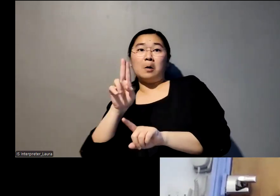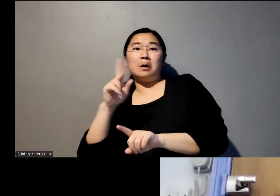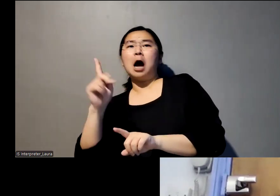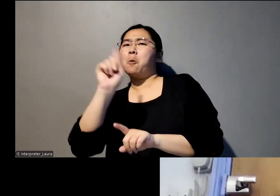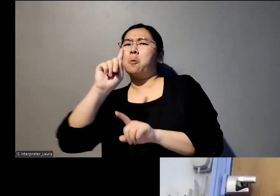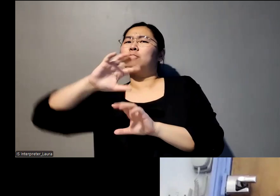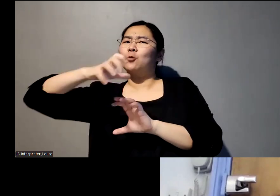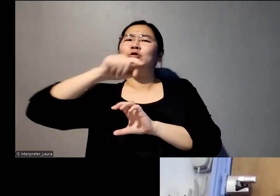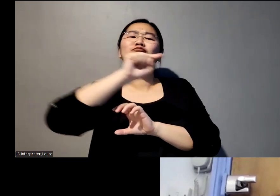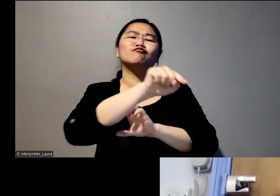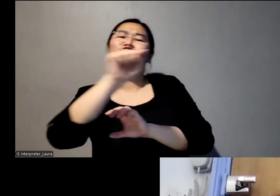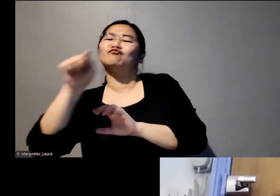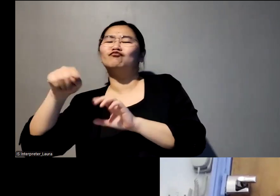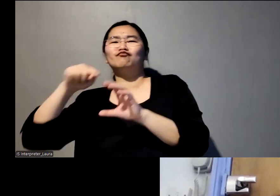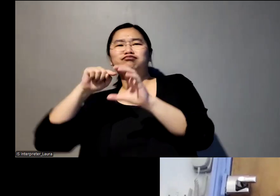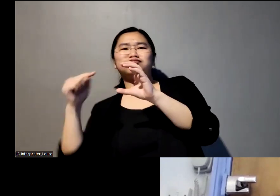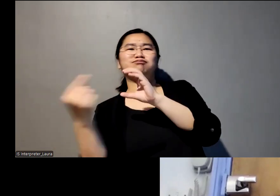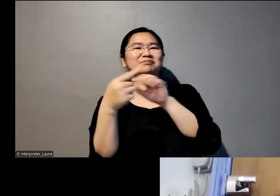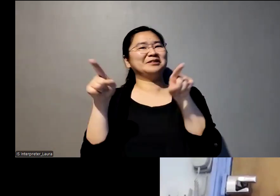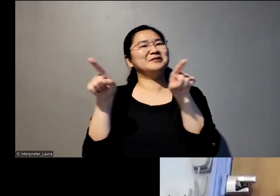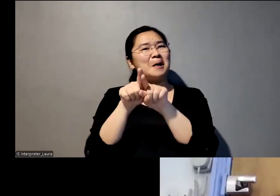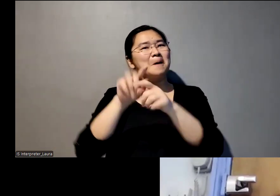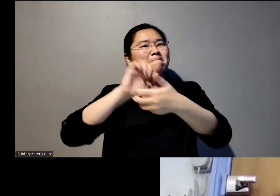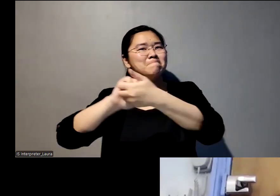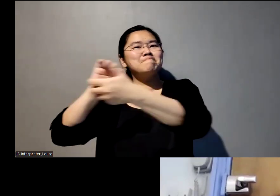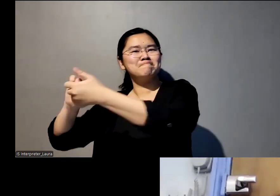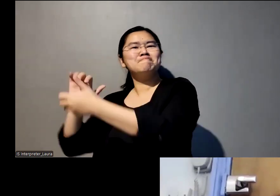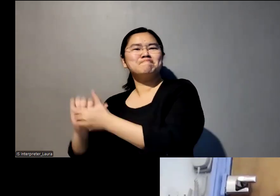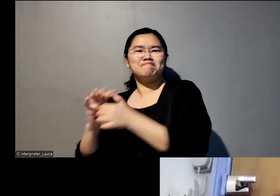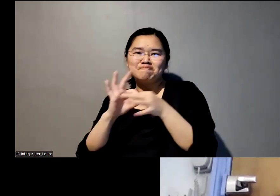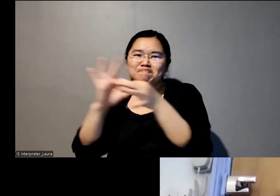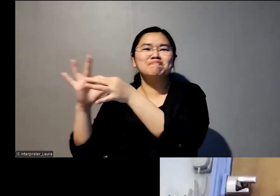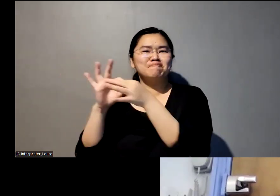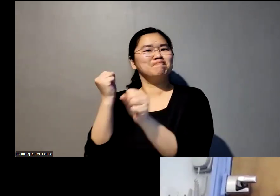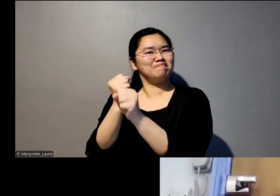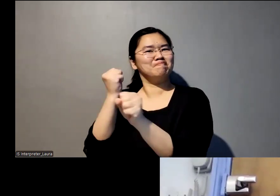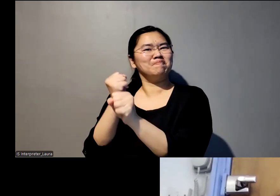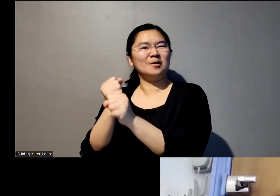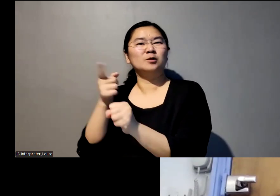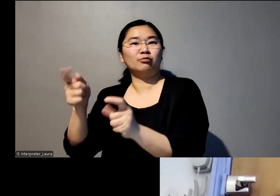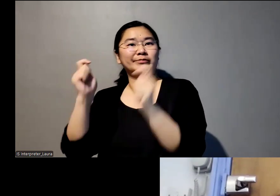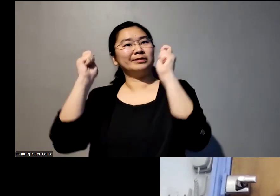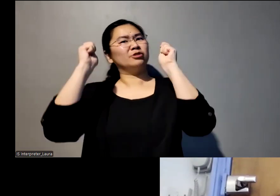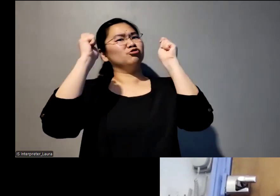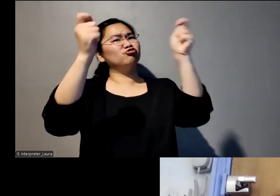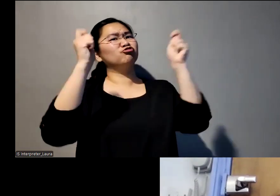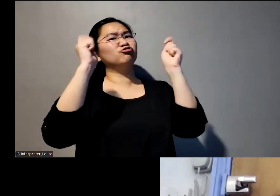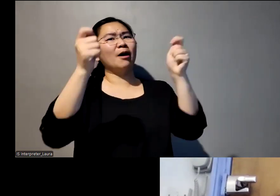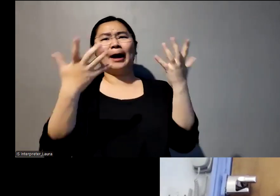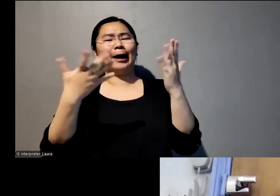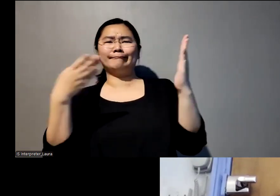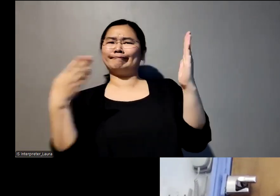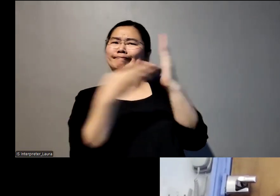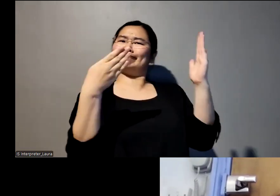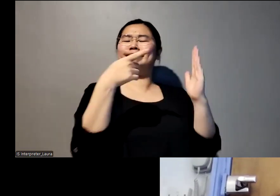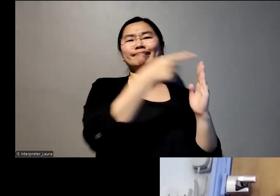dying bill, which has serious consequences for persons with disabilities, but also persons with psychosocial disabilities.